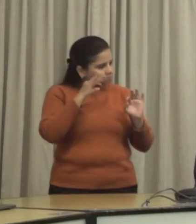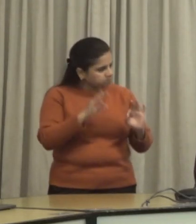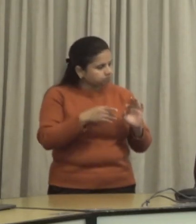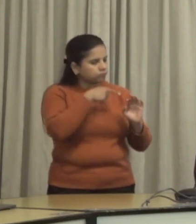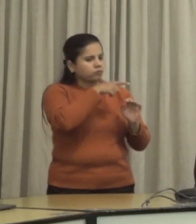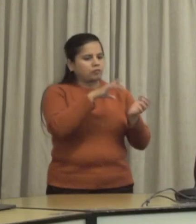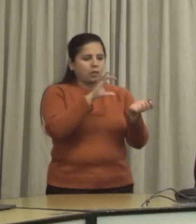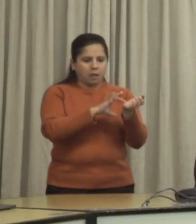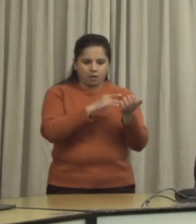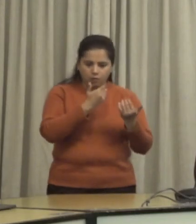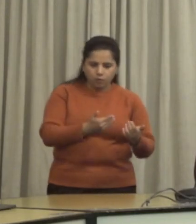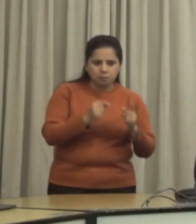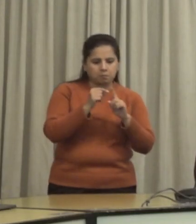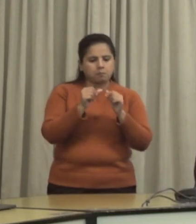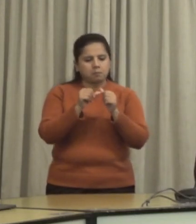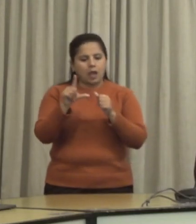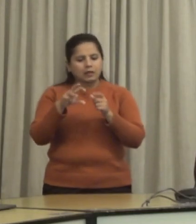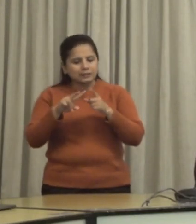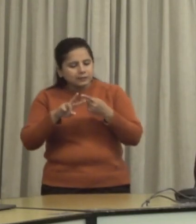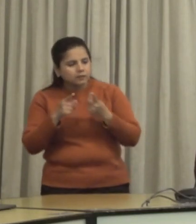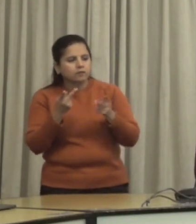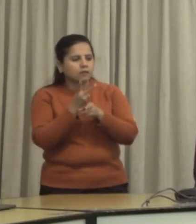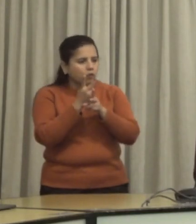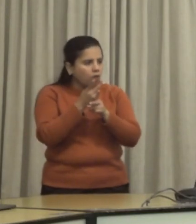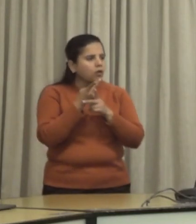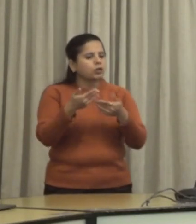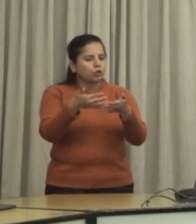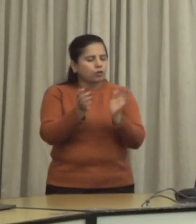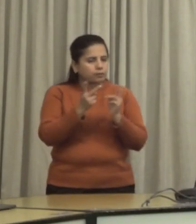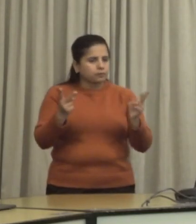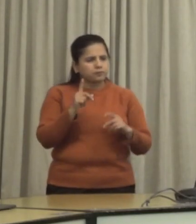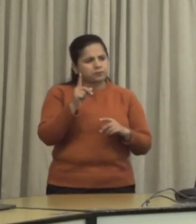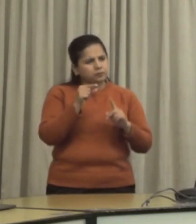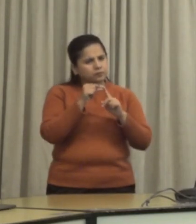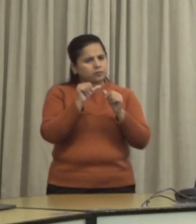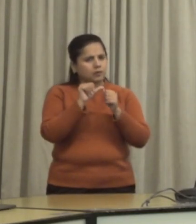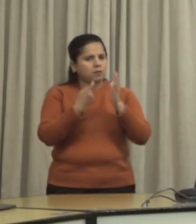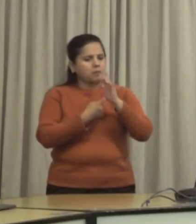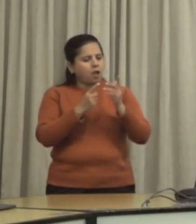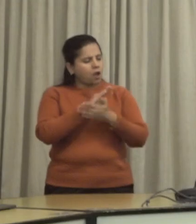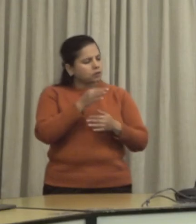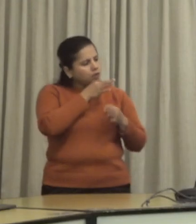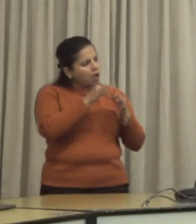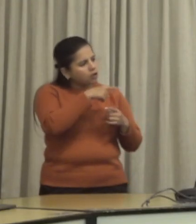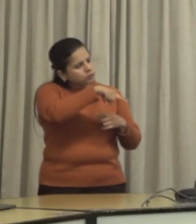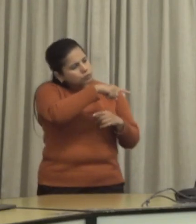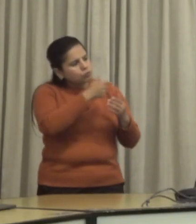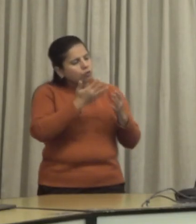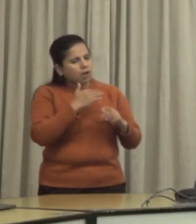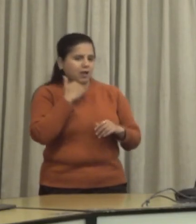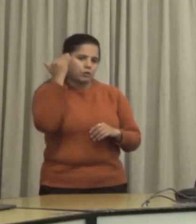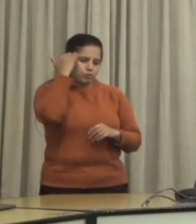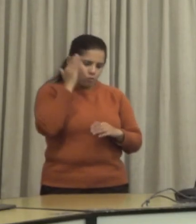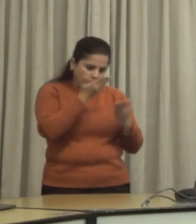from the medical and the palliative care community. Parth, if I can turn to you and ask you, perhaps, I mean, I know